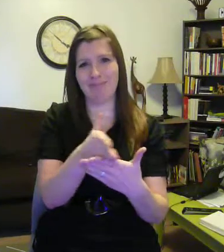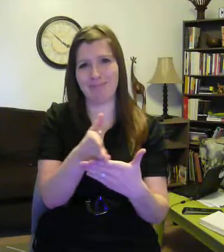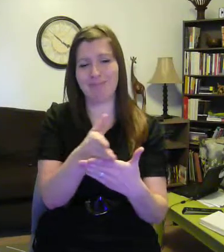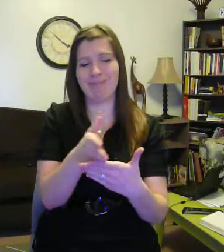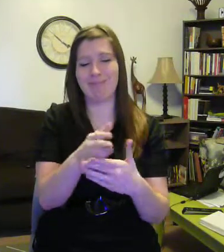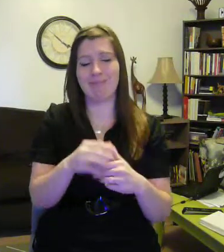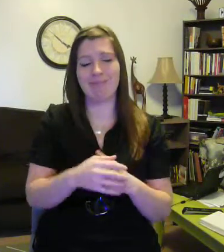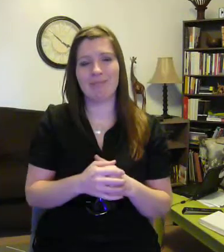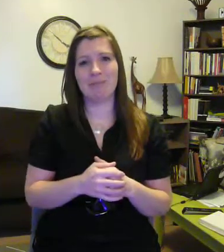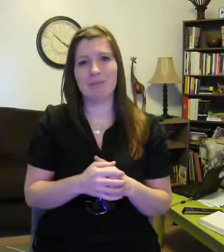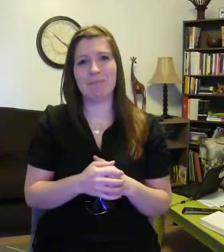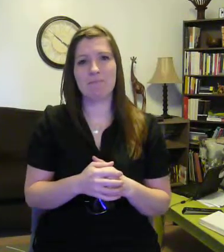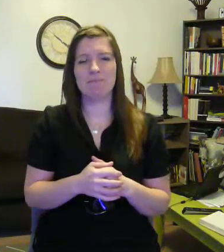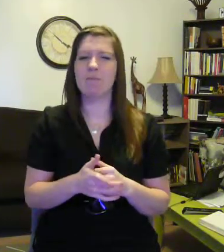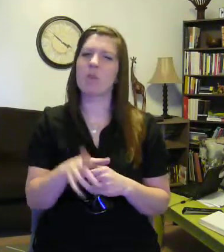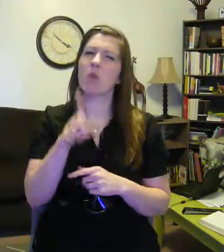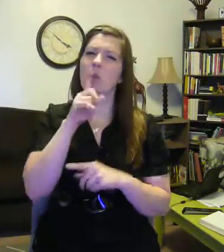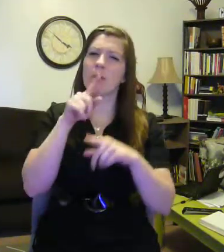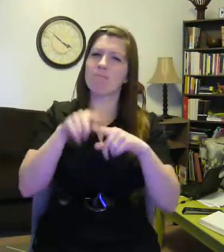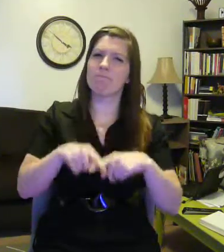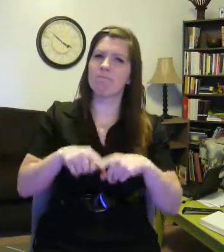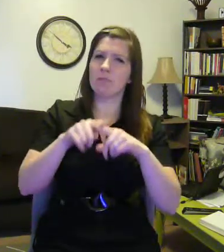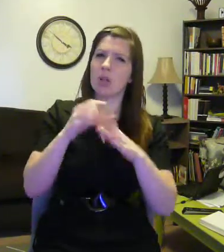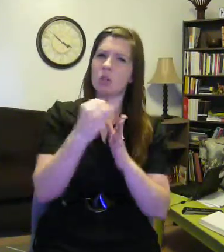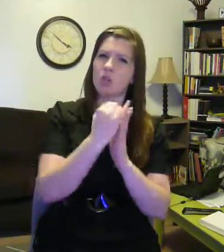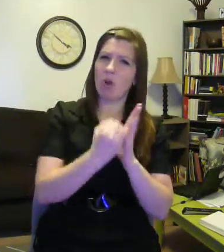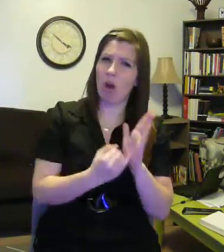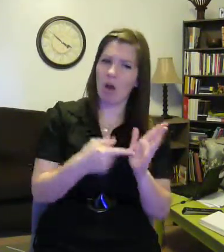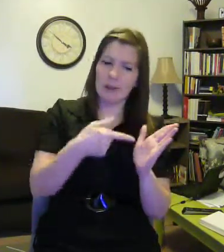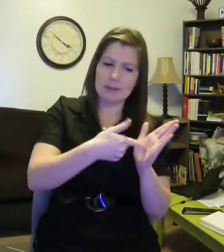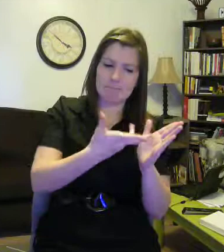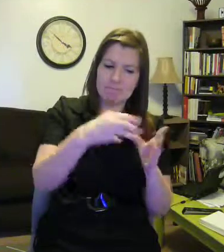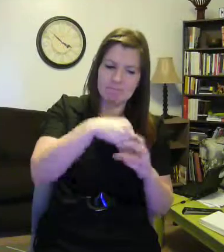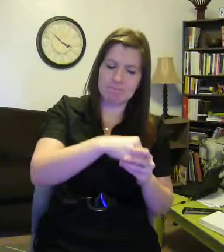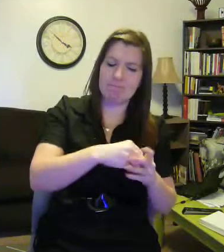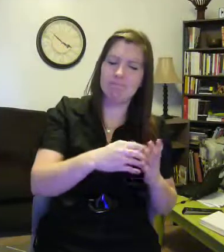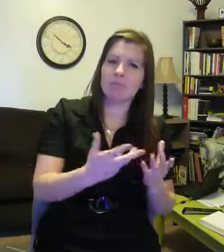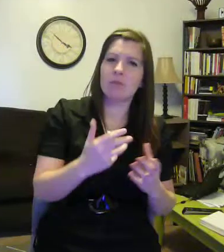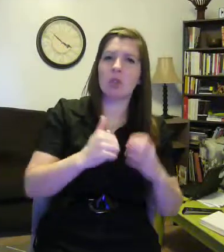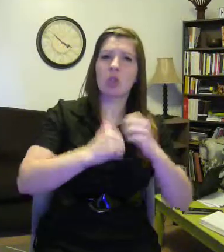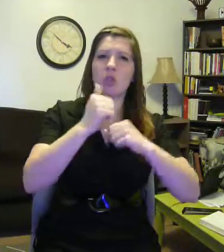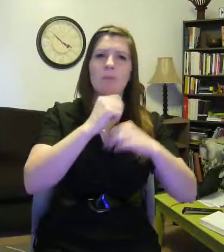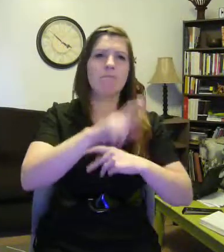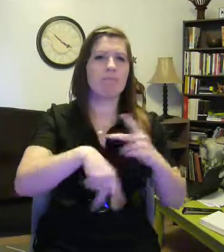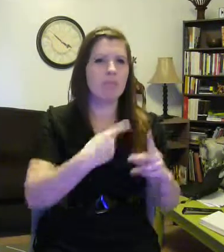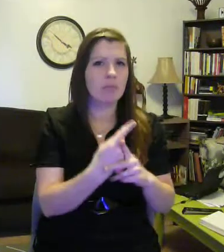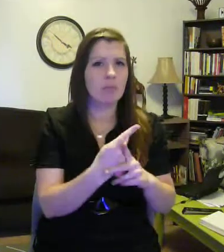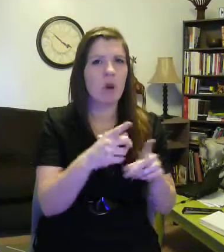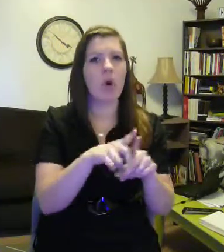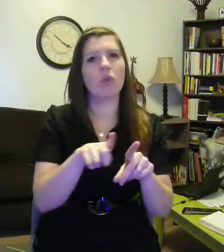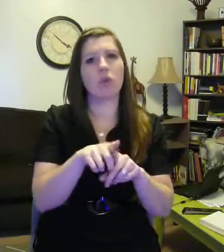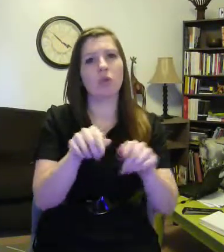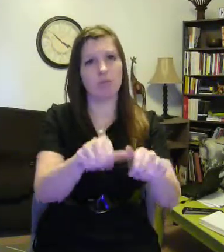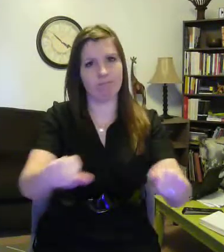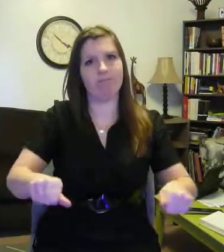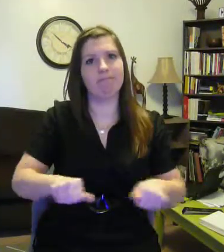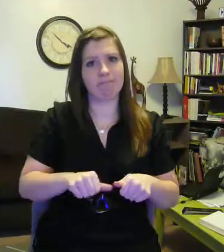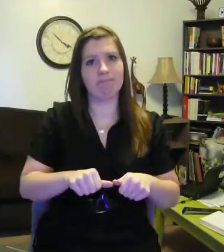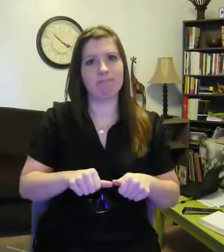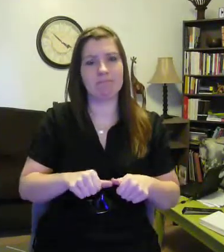the nature of the drawings, the type of construction, and the jurisdiction that you're in. And once the